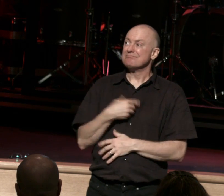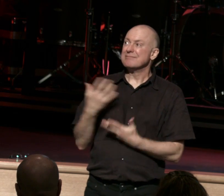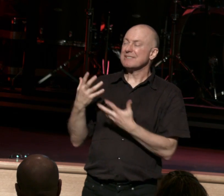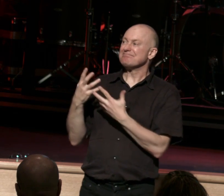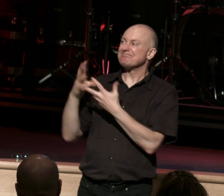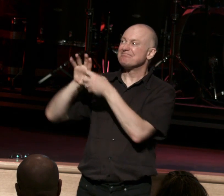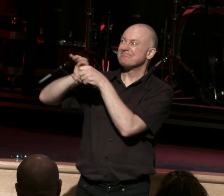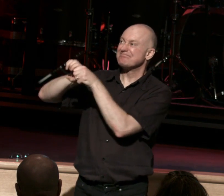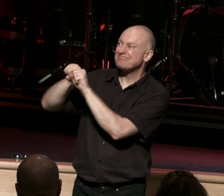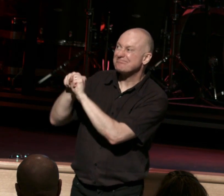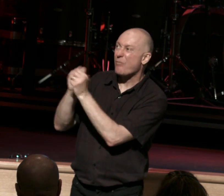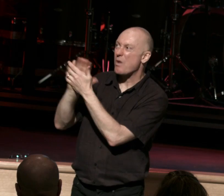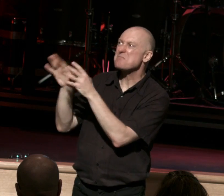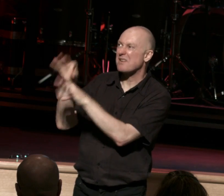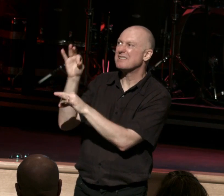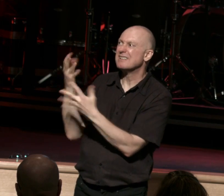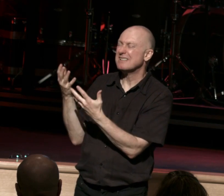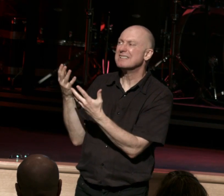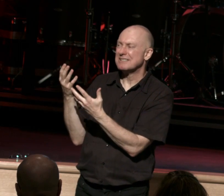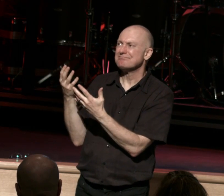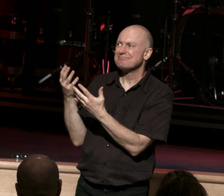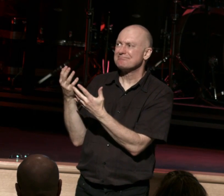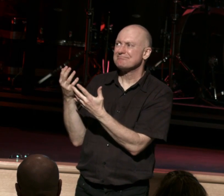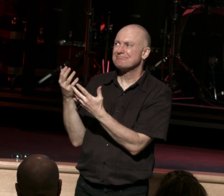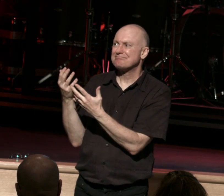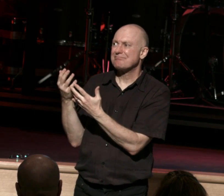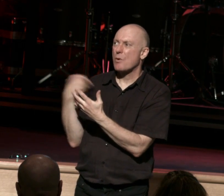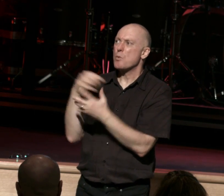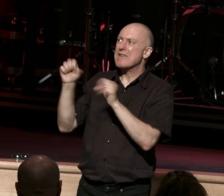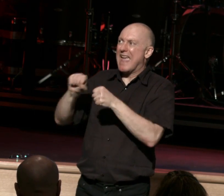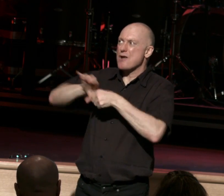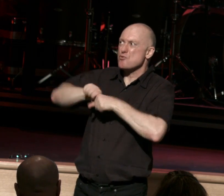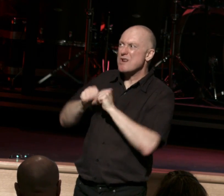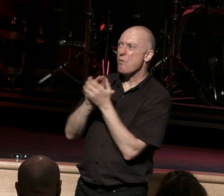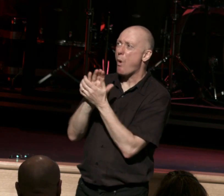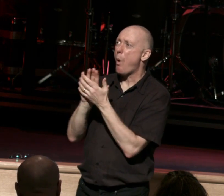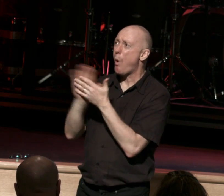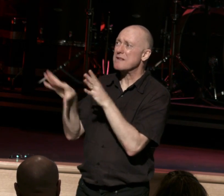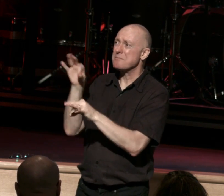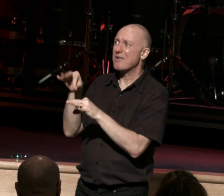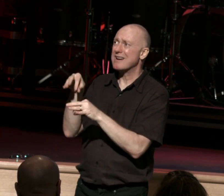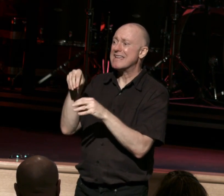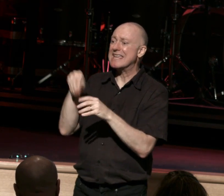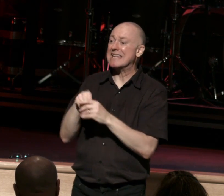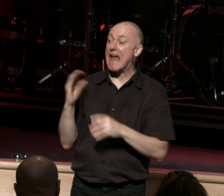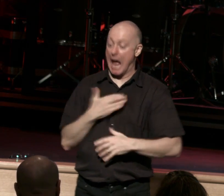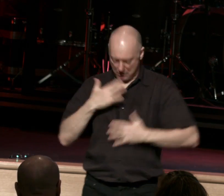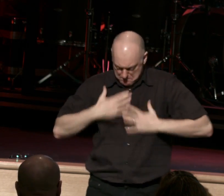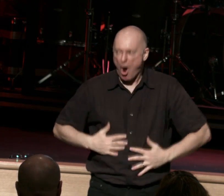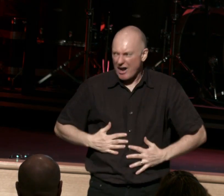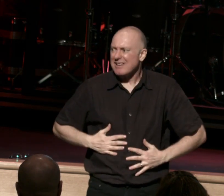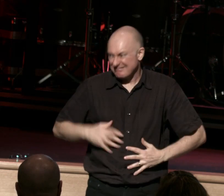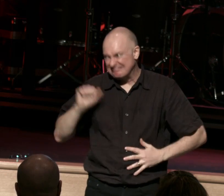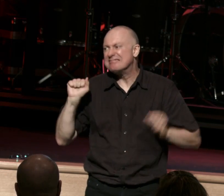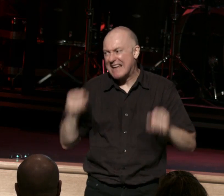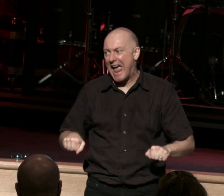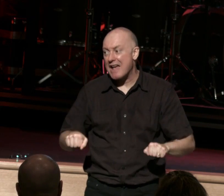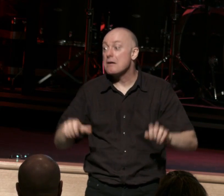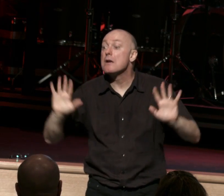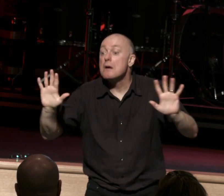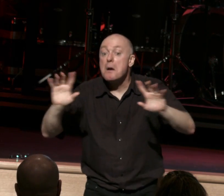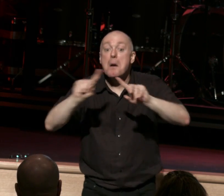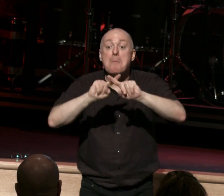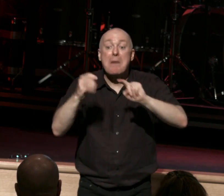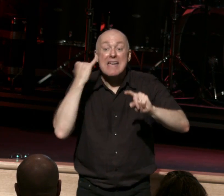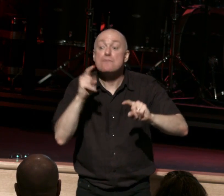quench the Holy Spirit, 1 Thessalonians, Ephesians as well. We can quench or grieve the Holy Spirit within our temple. But here's what